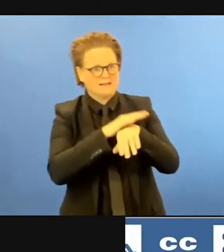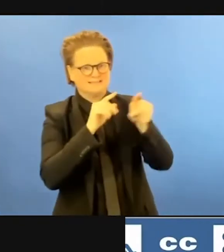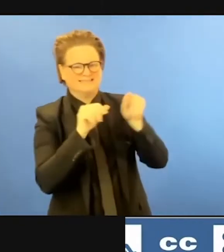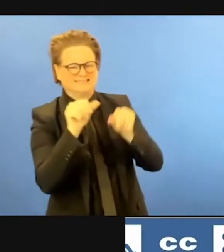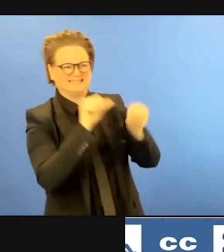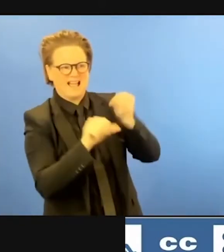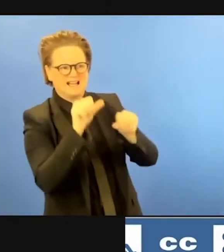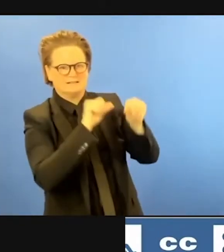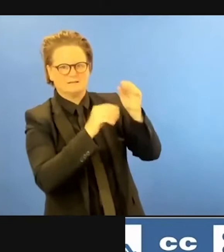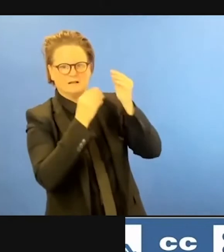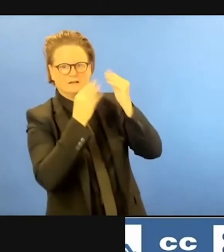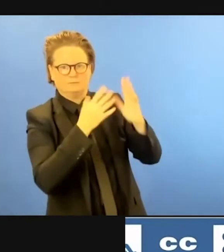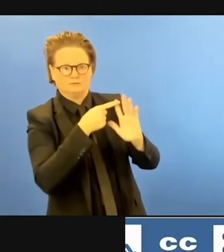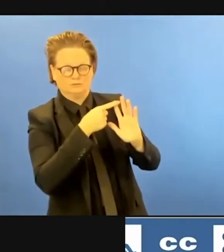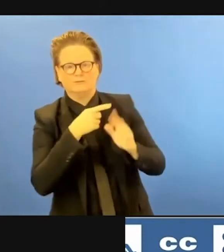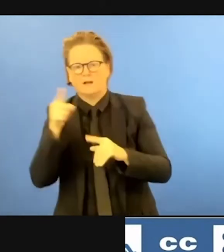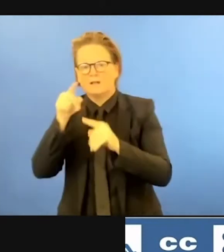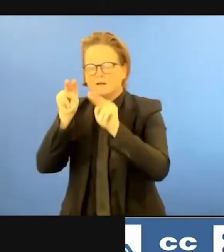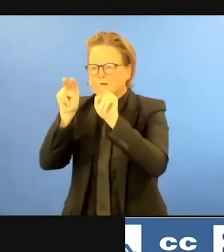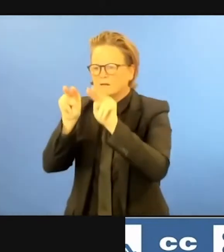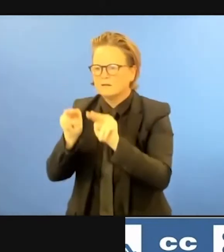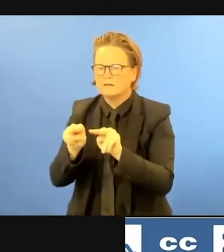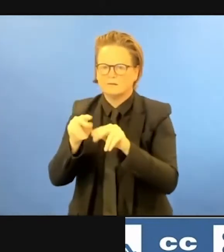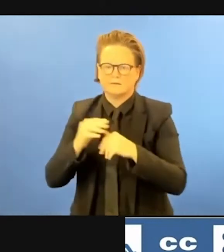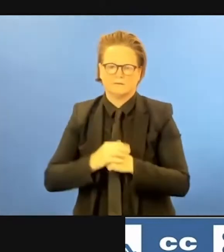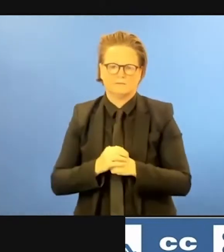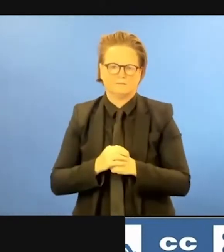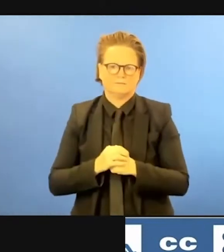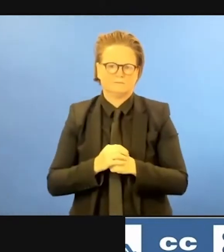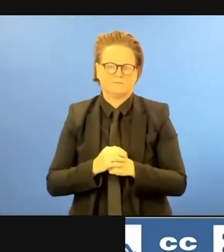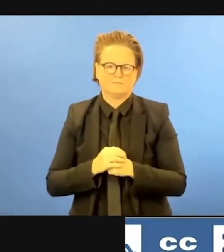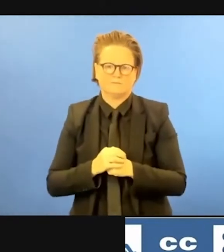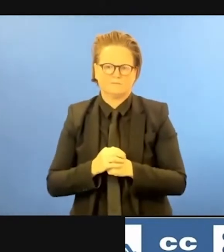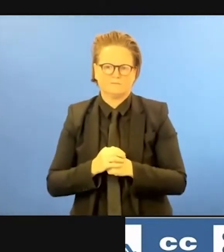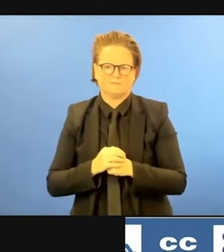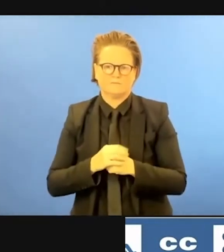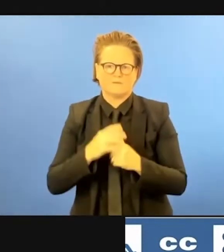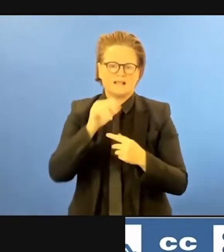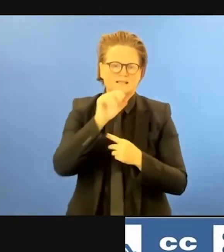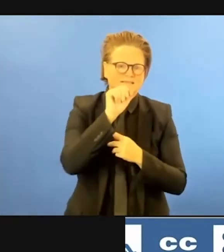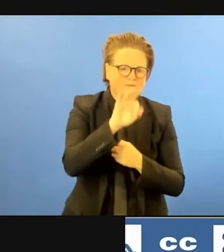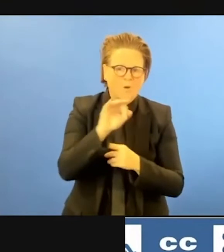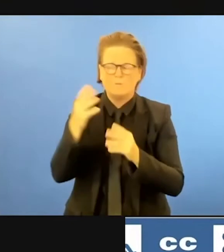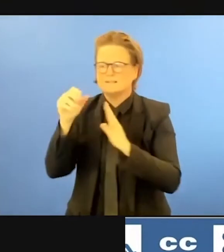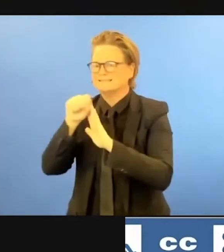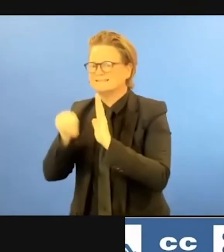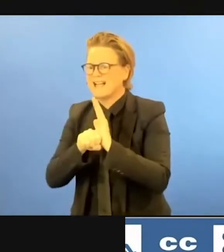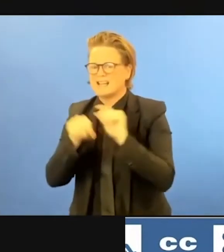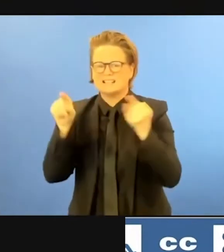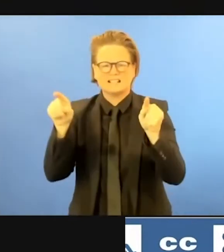be able to get in based on those large categories, which should be the same in my chart when I last checked.